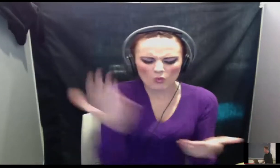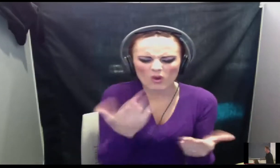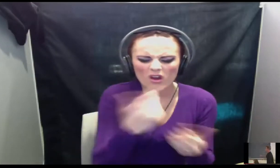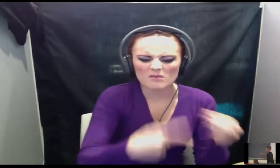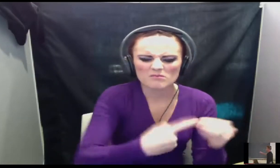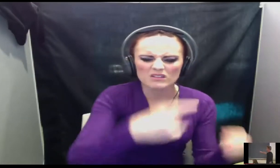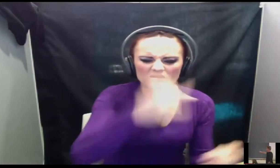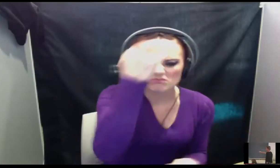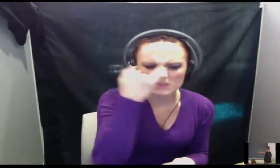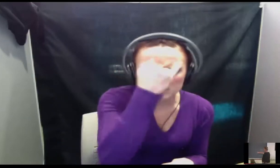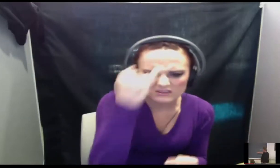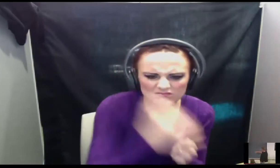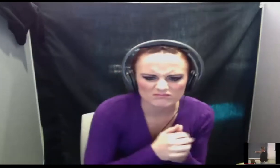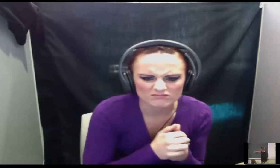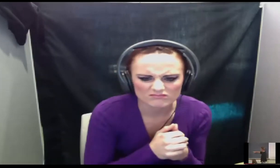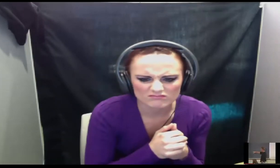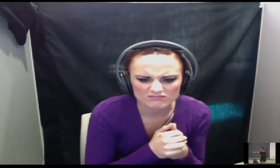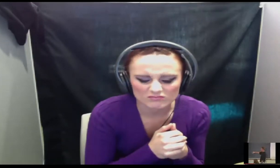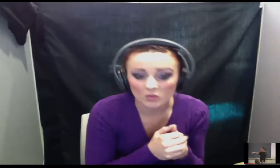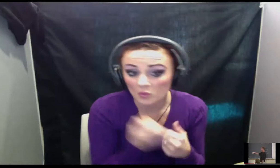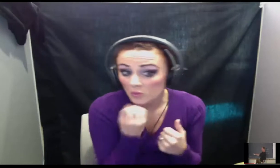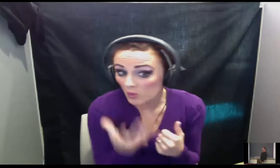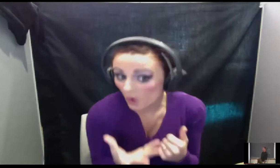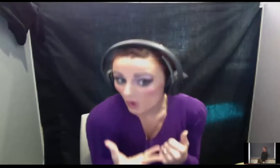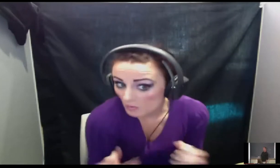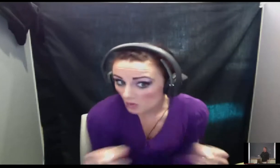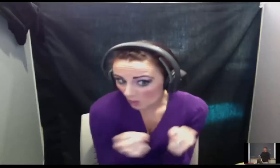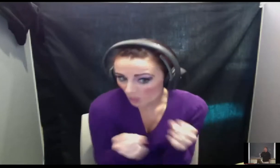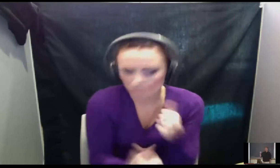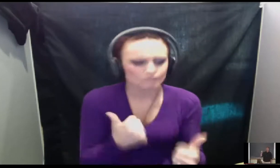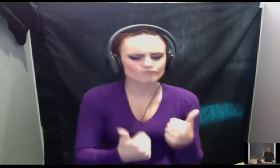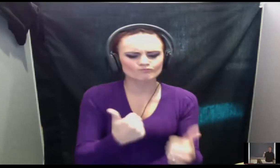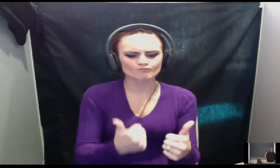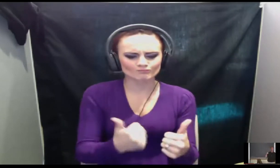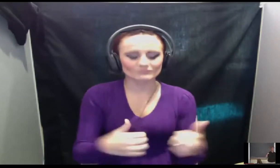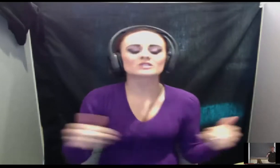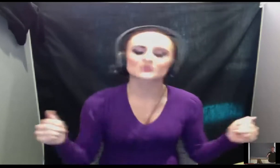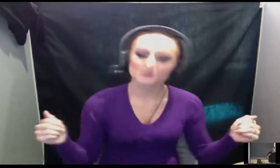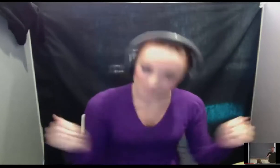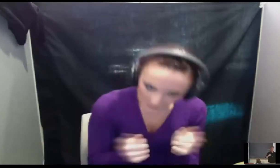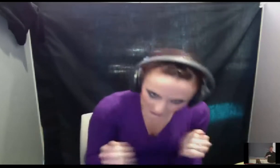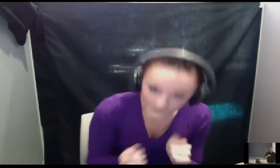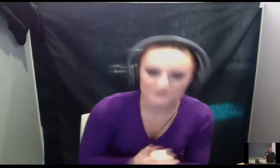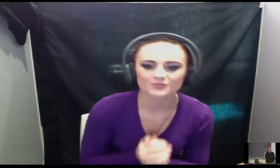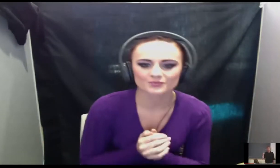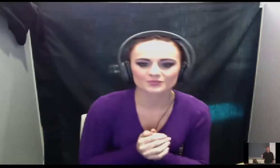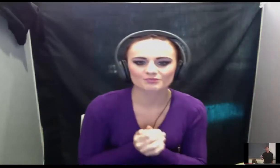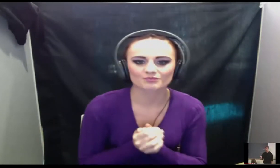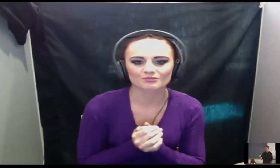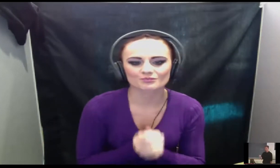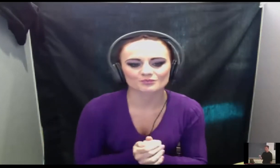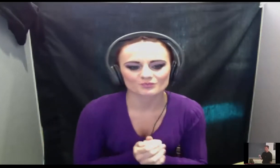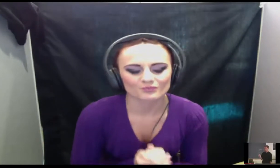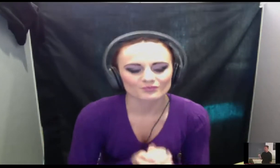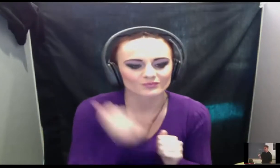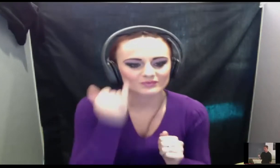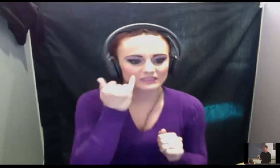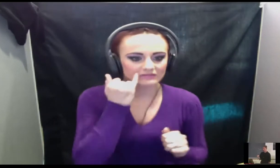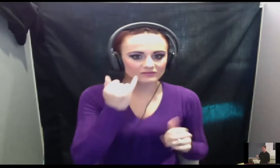Okay. When you take, example, condensation, and you take water from a gas